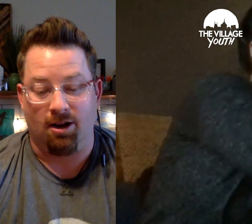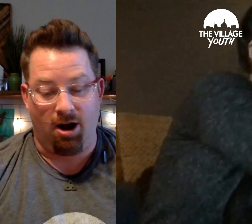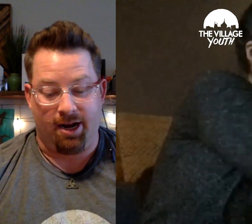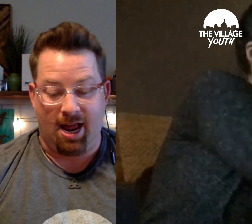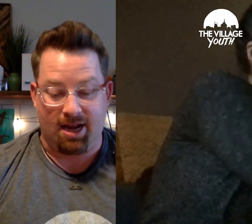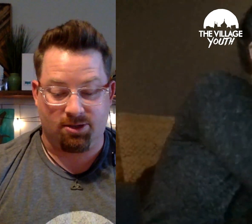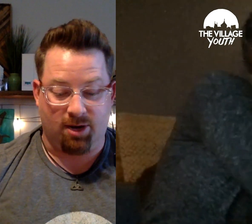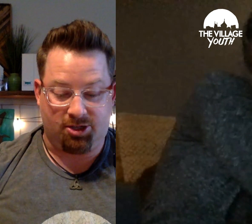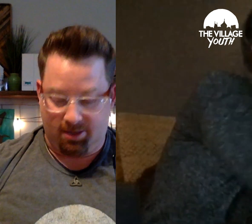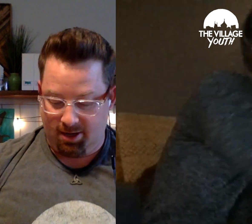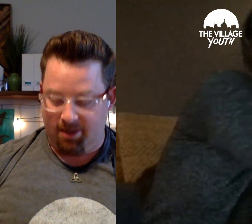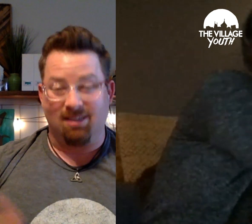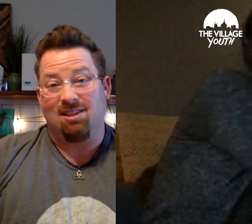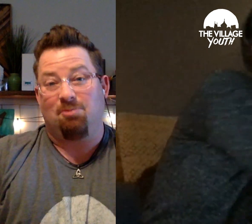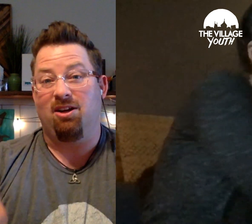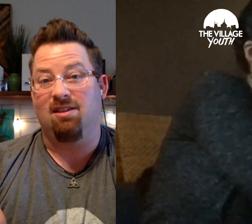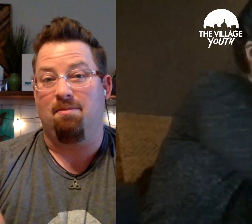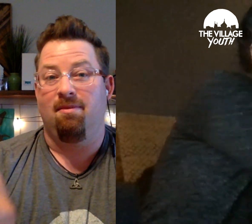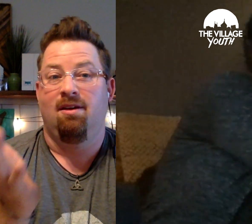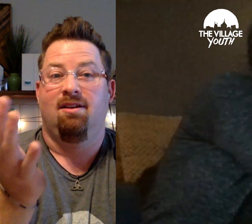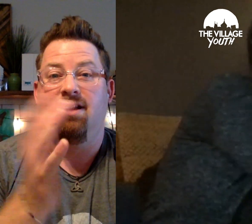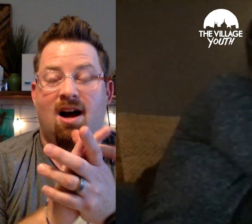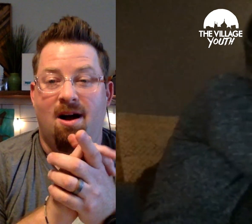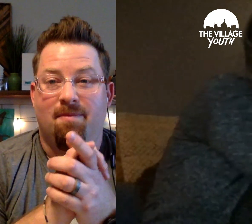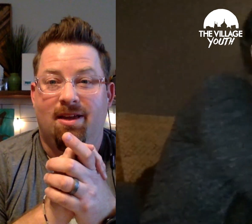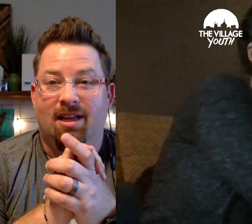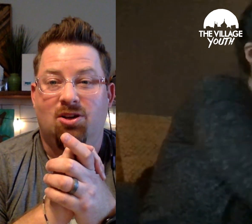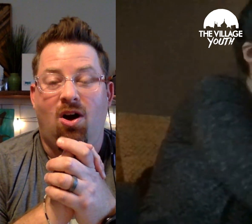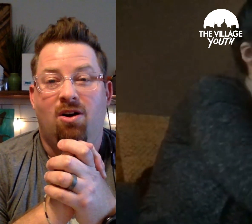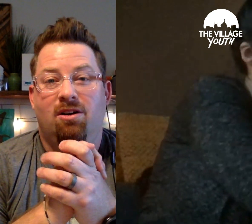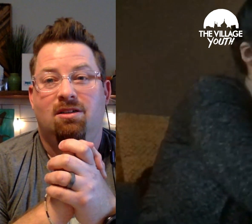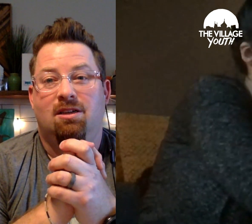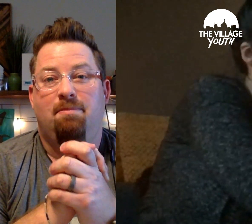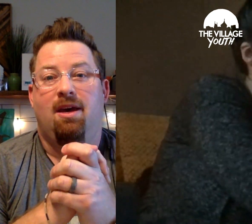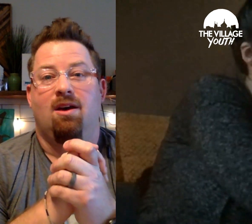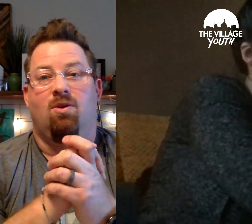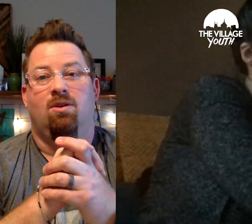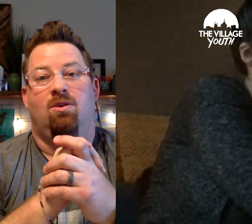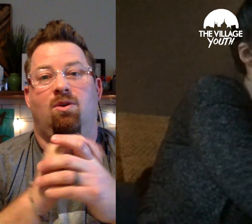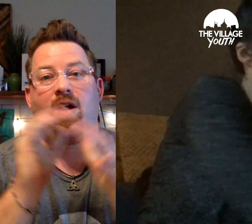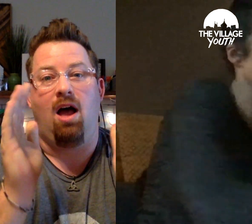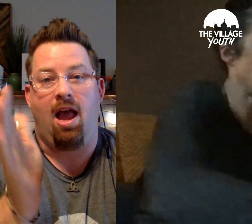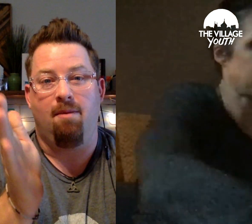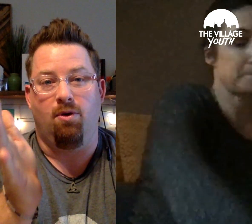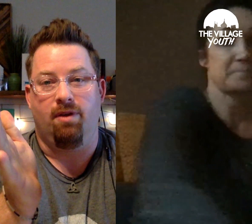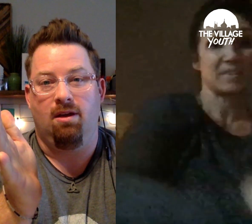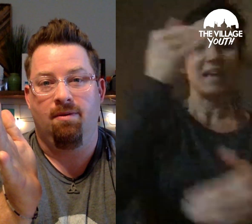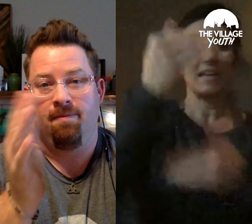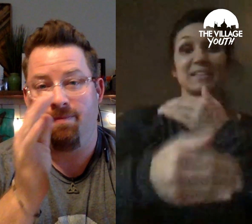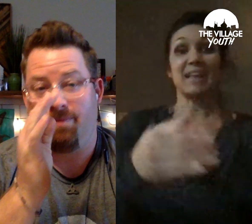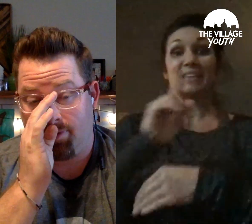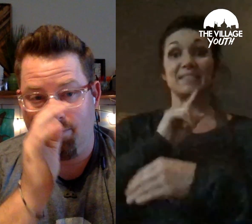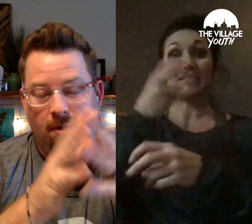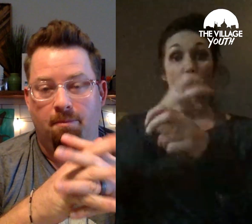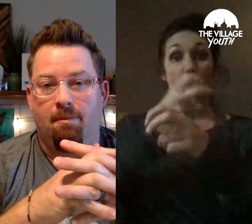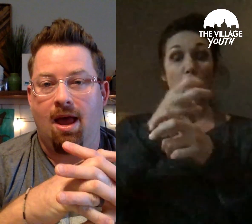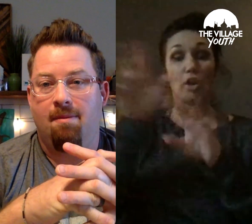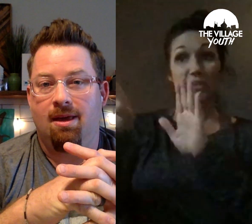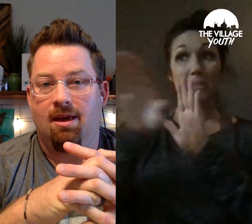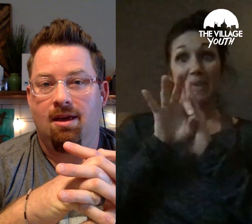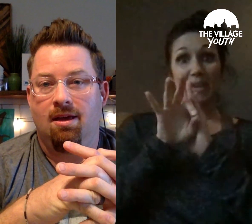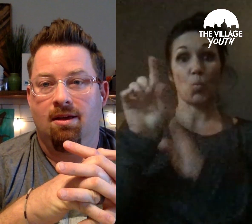That's really good. All right, next question, because this brings up it's hard to pick a movie,